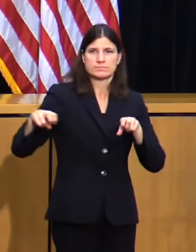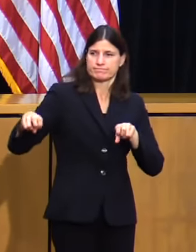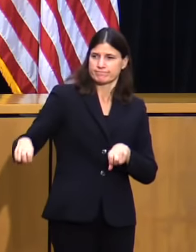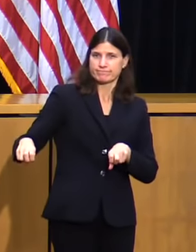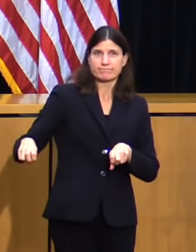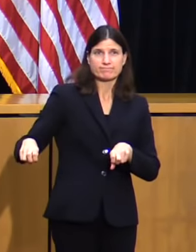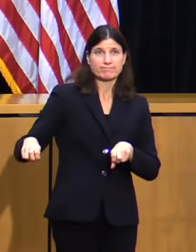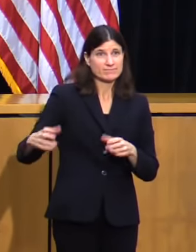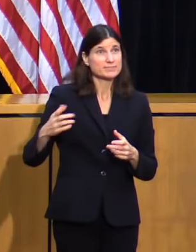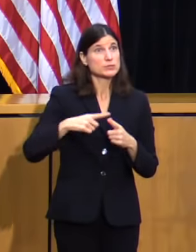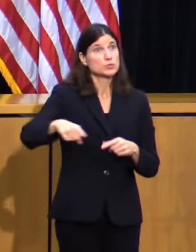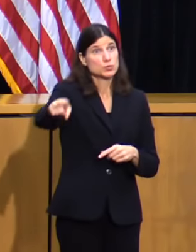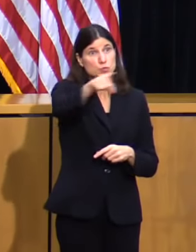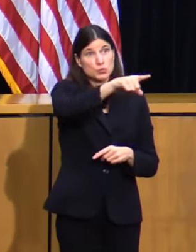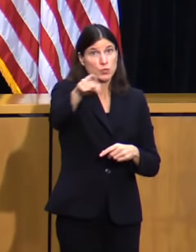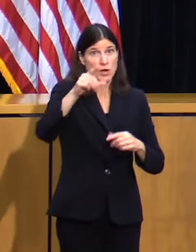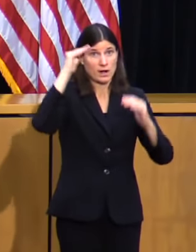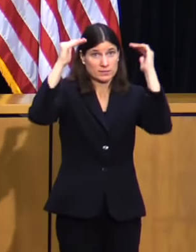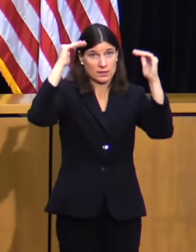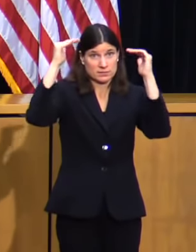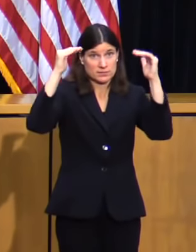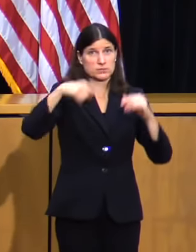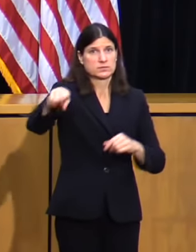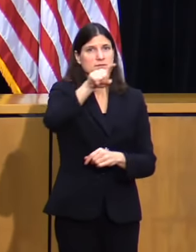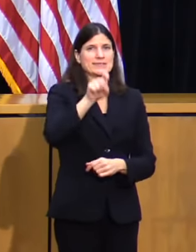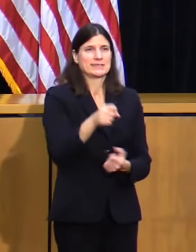have a big impact on things like whether or not these kids,